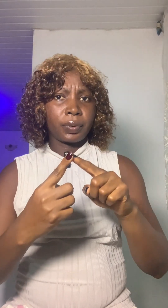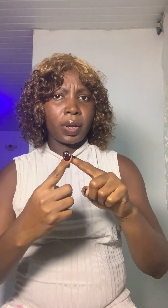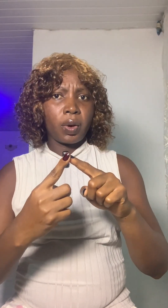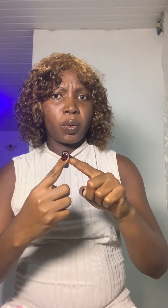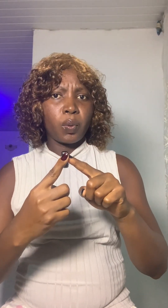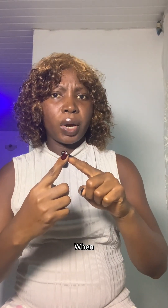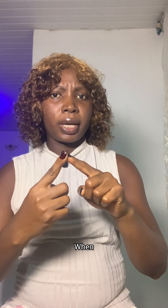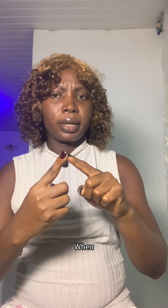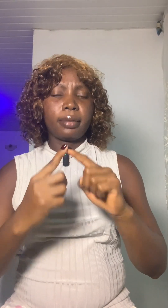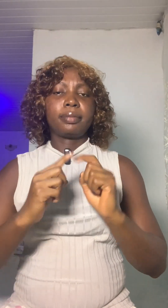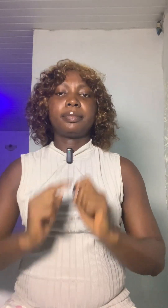When?